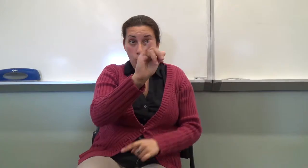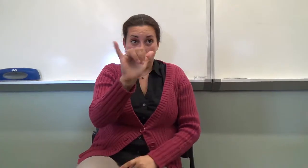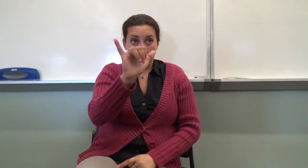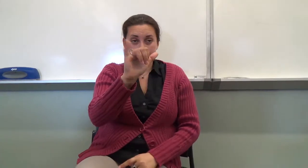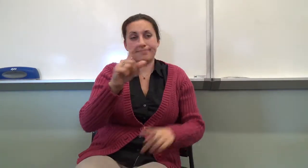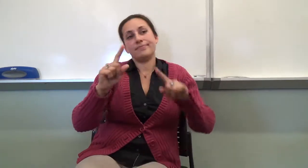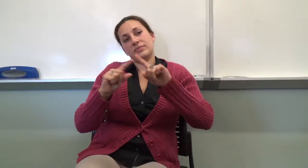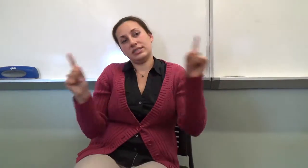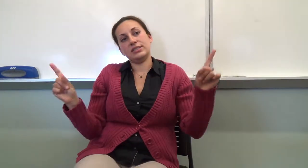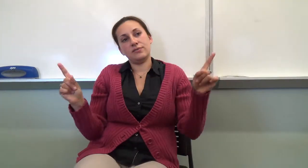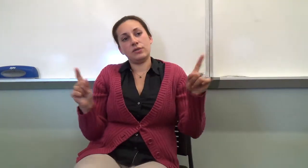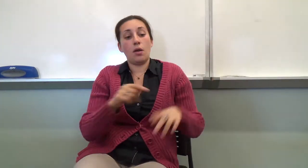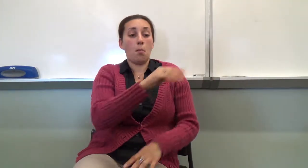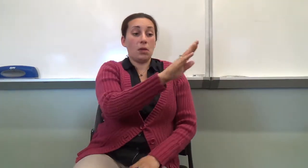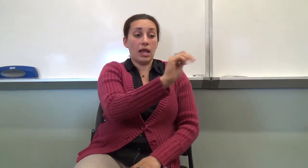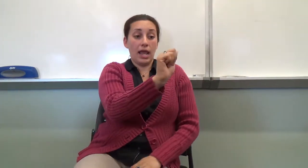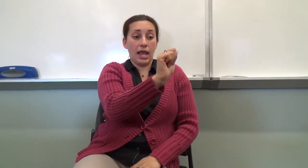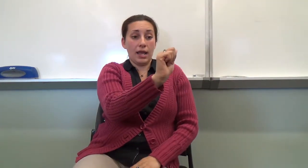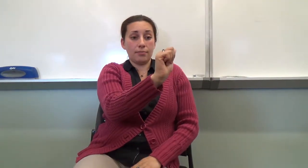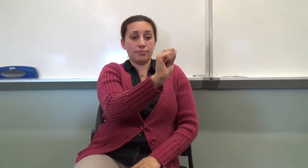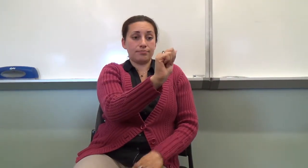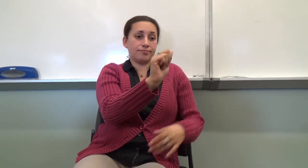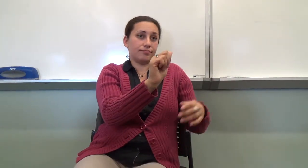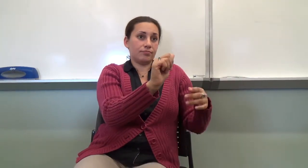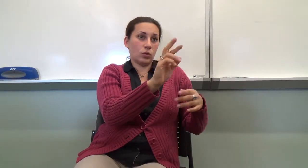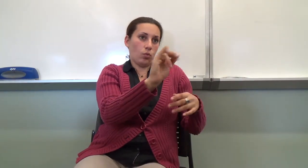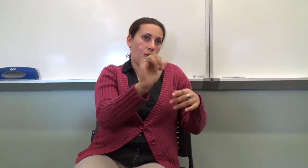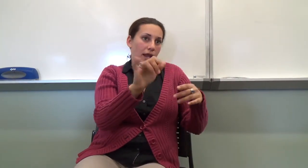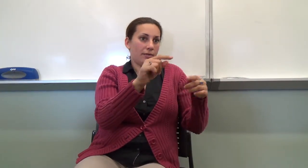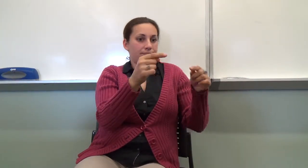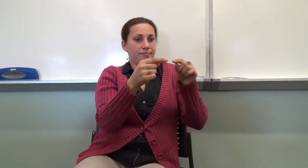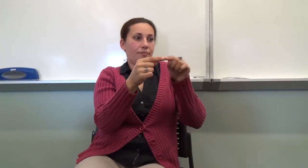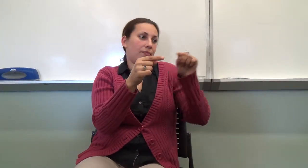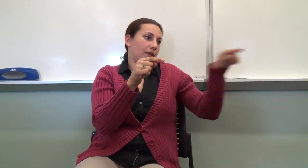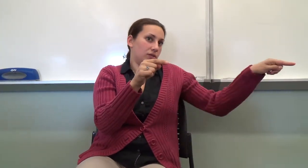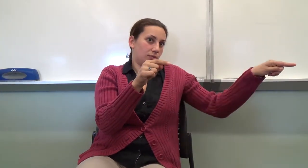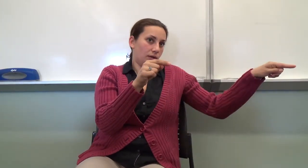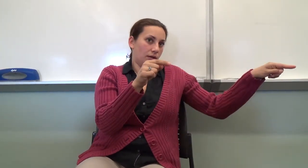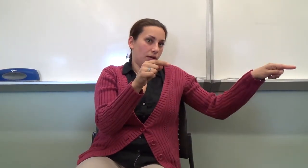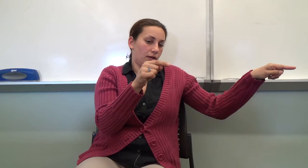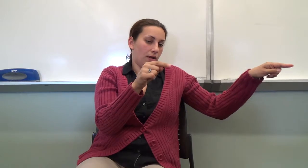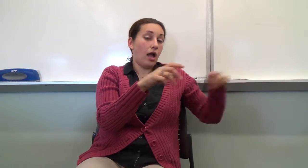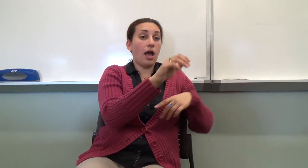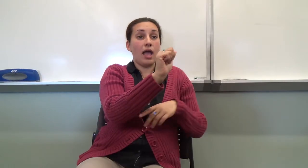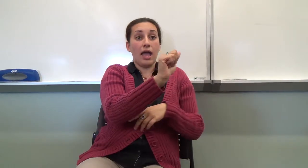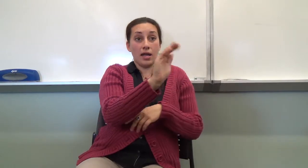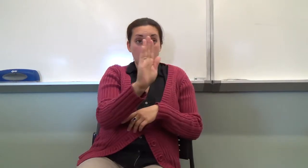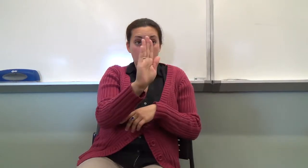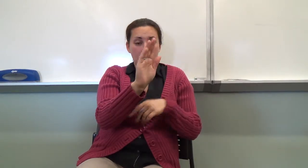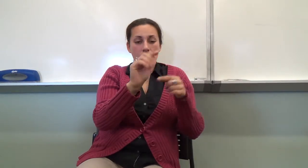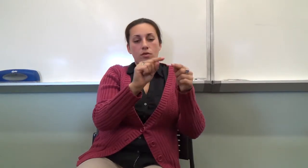different. BA would be the ray going back this way, and AB would be the ray going up this way.